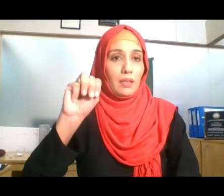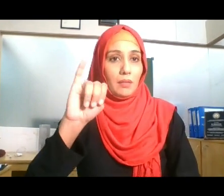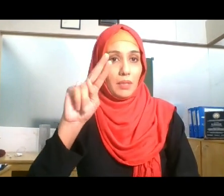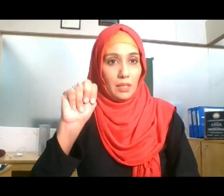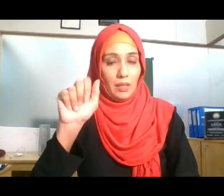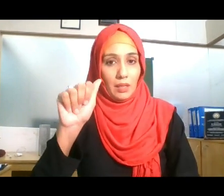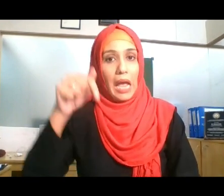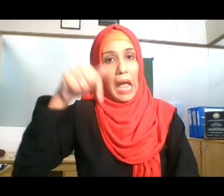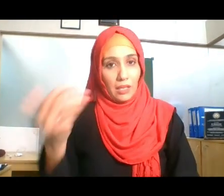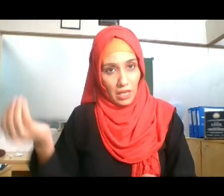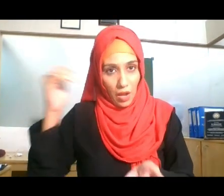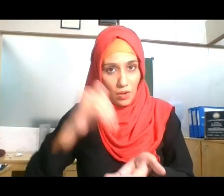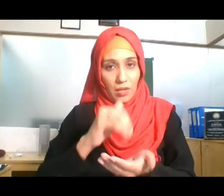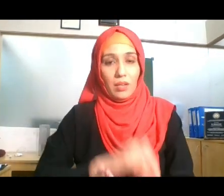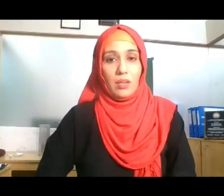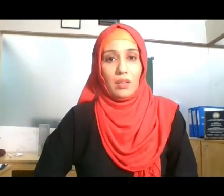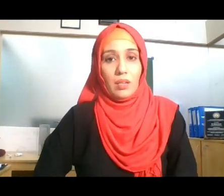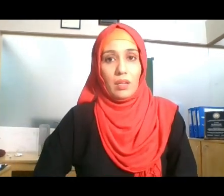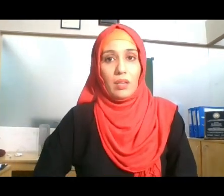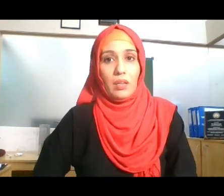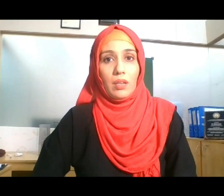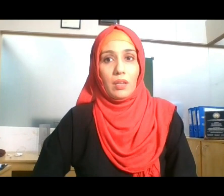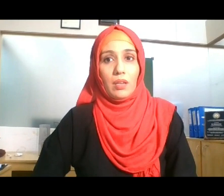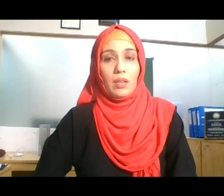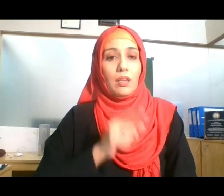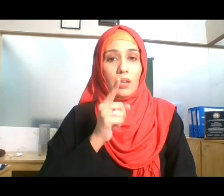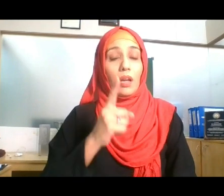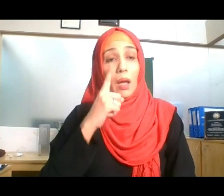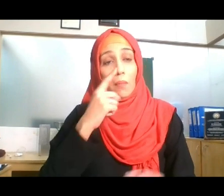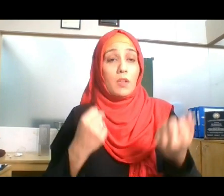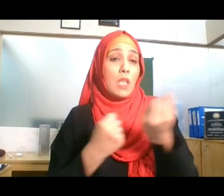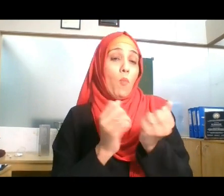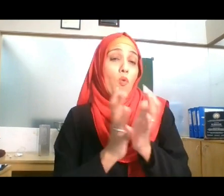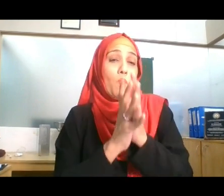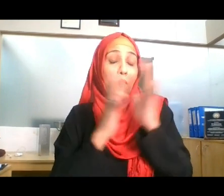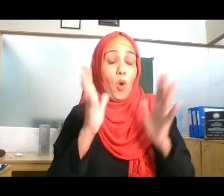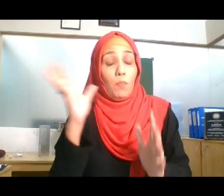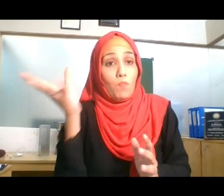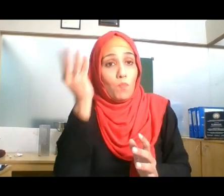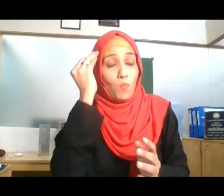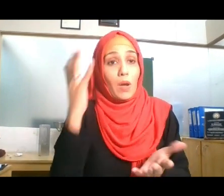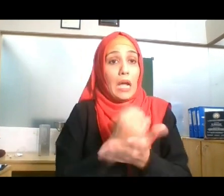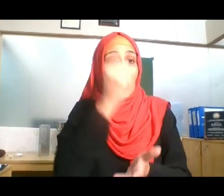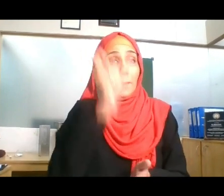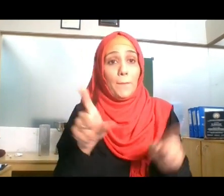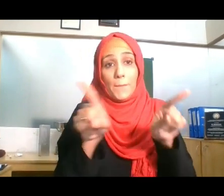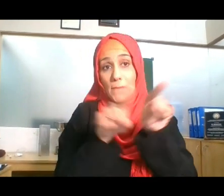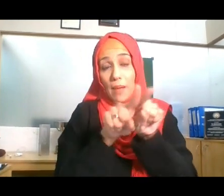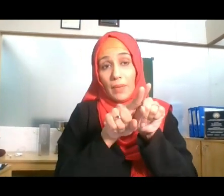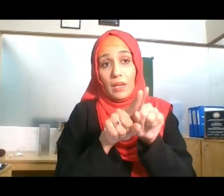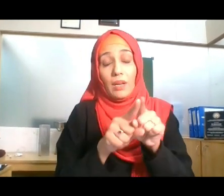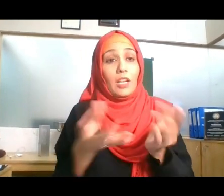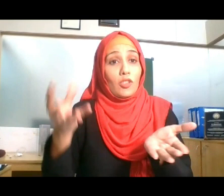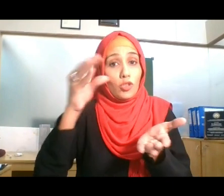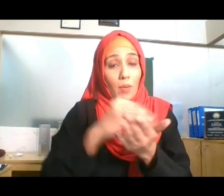us today. She is someone who has been a great supporter and champion of inclusion for all, for